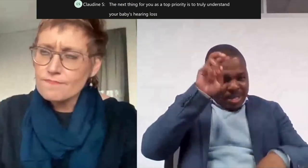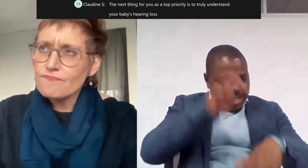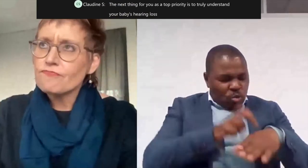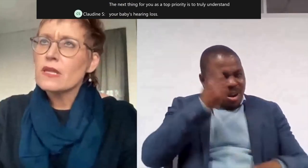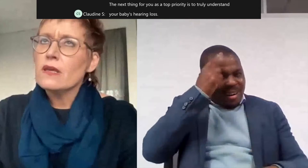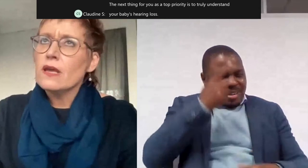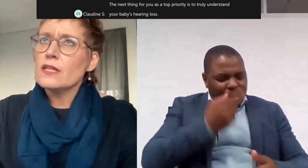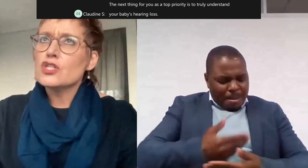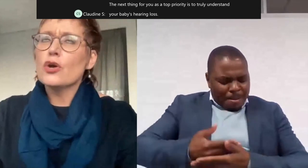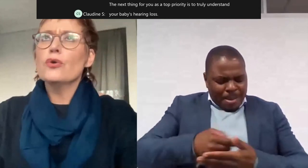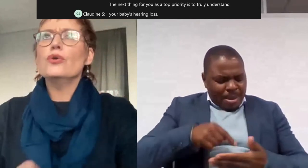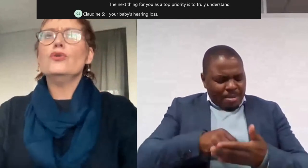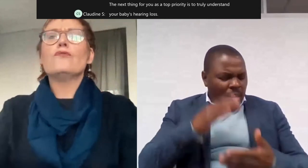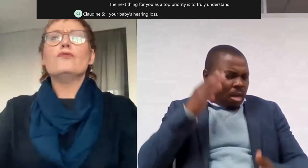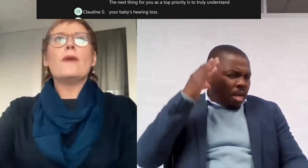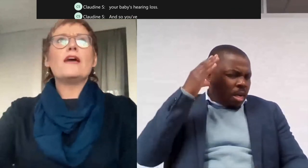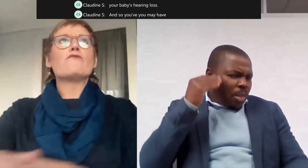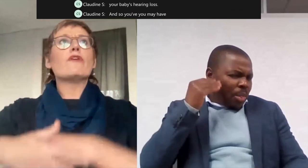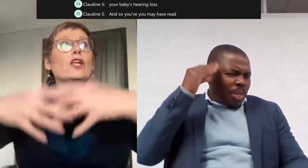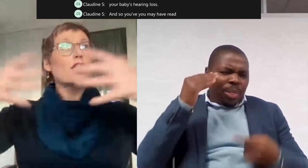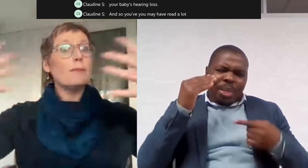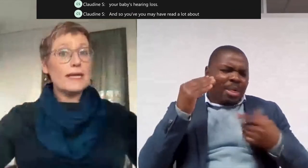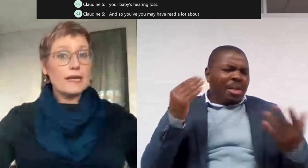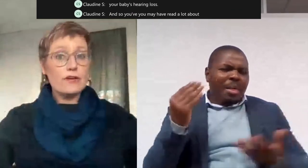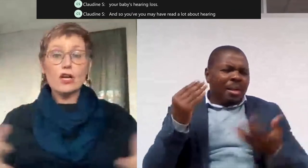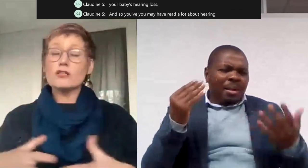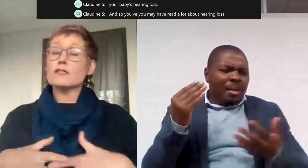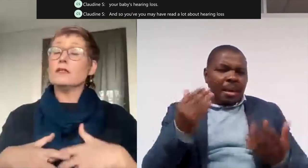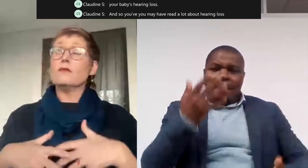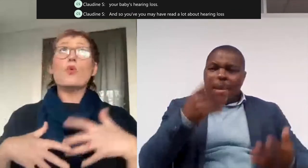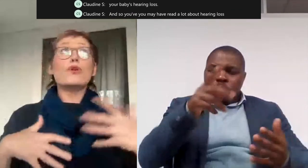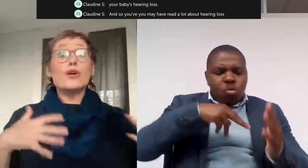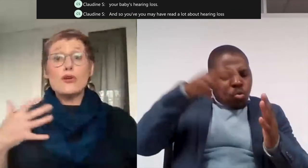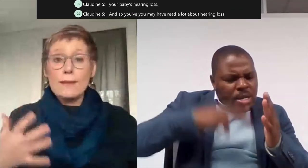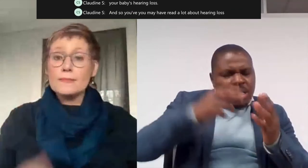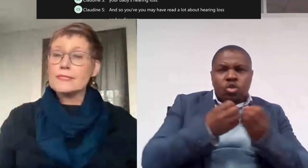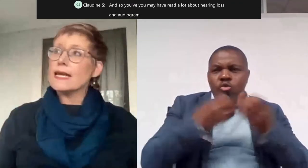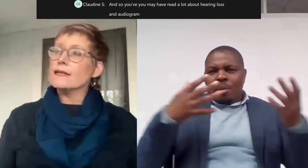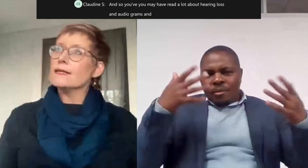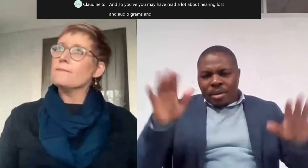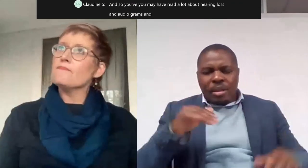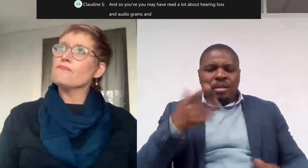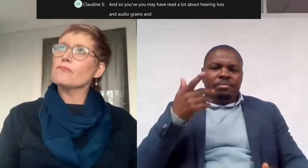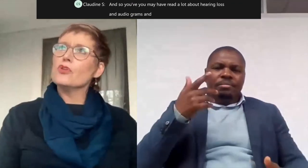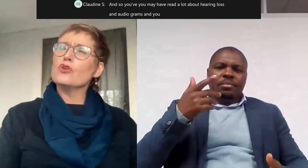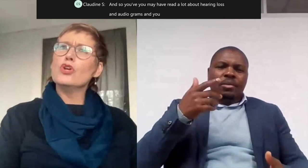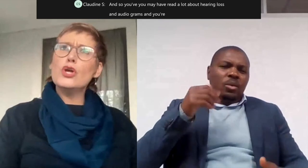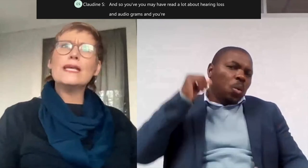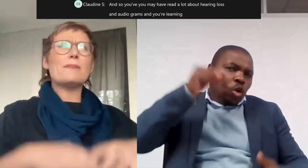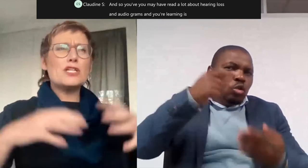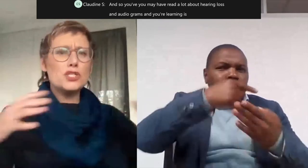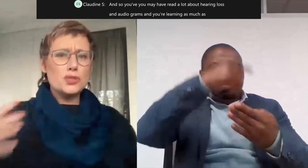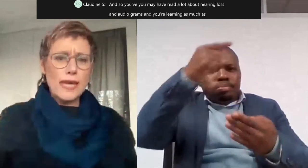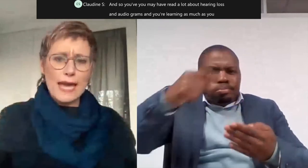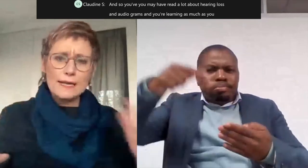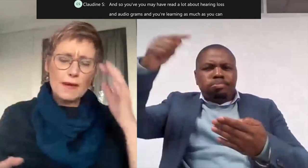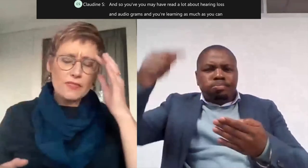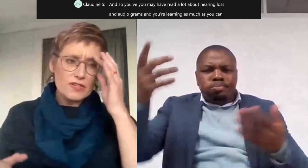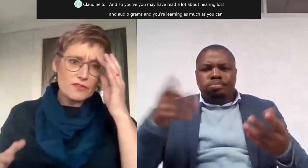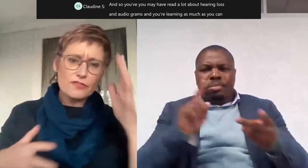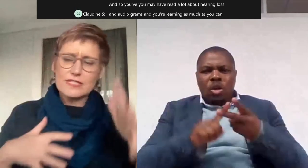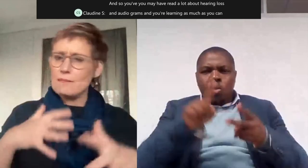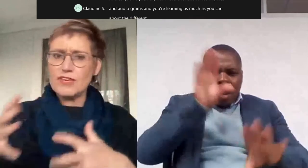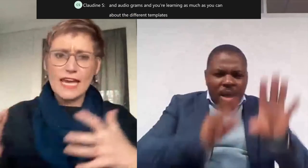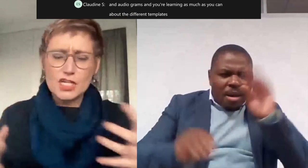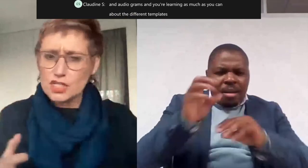loss. And so you may have read a lot about hearing loss and audiograms, and you're learning as much as you can